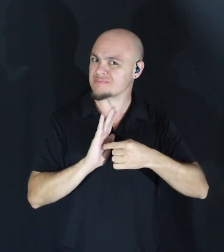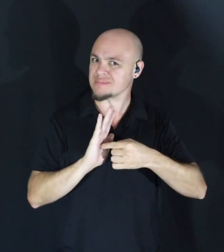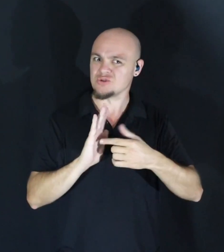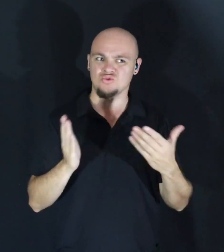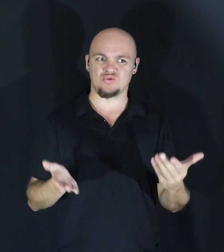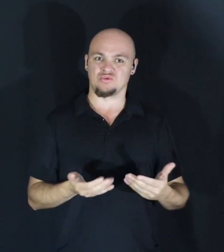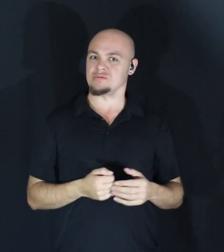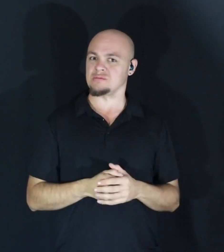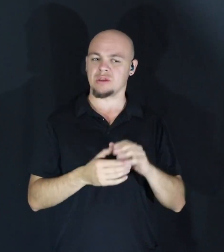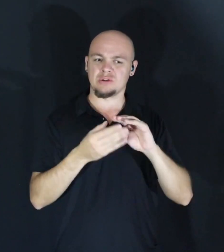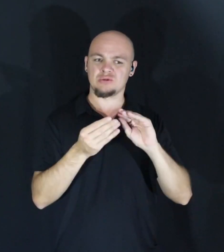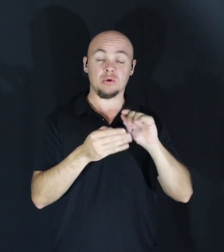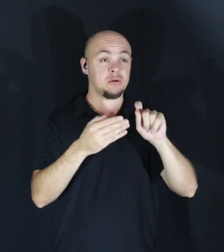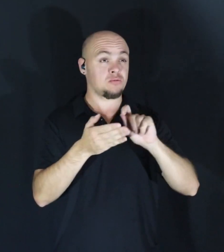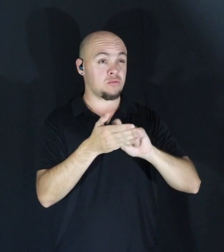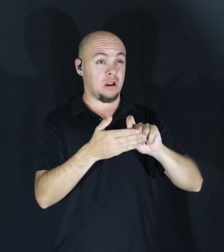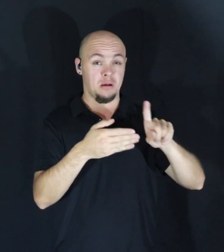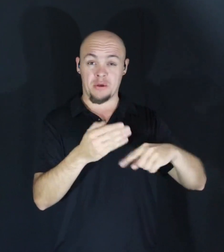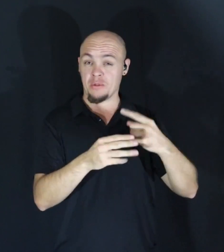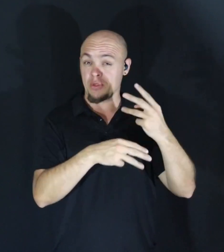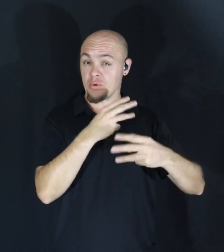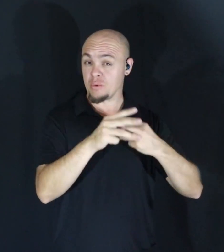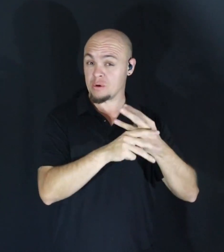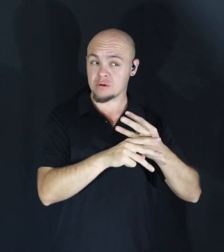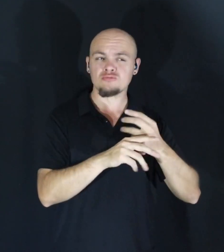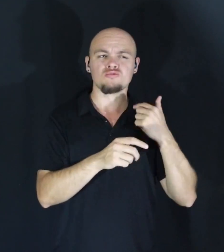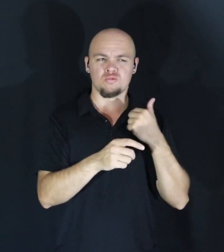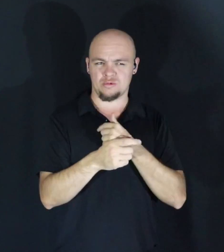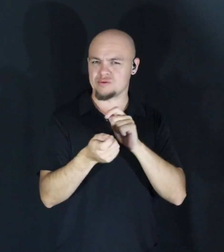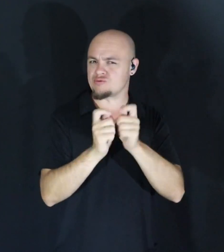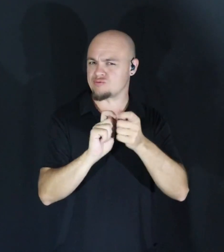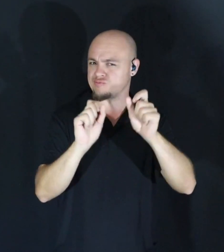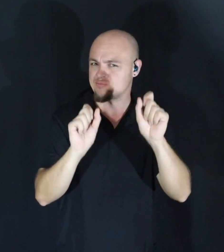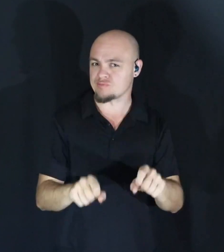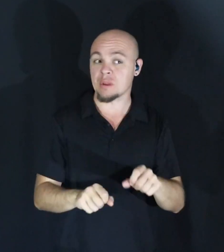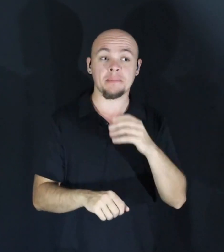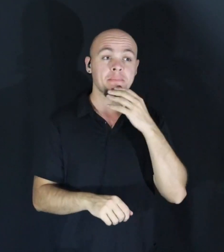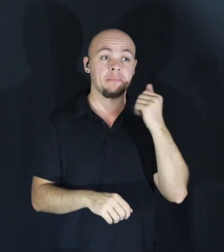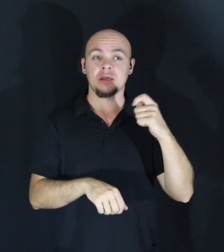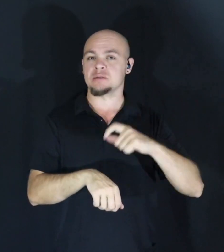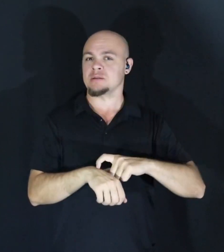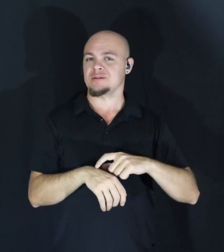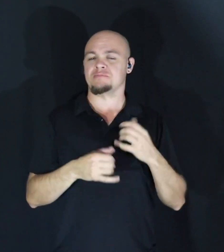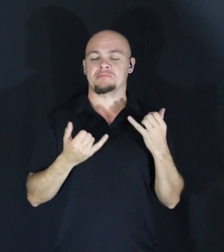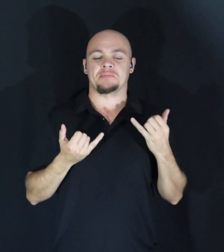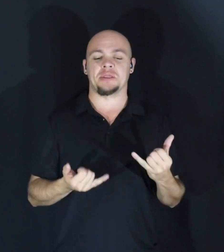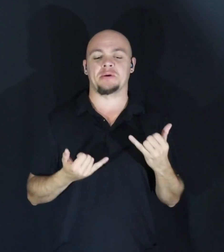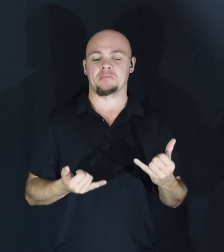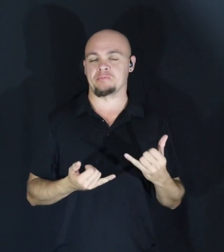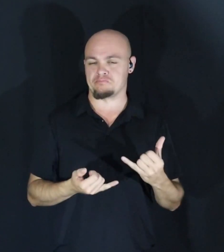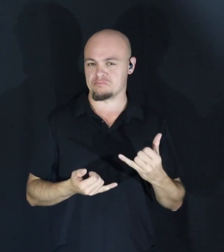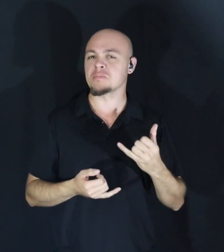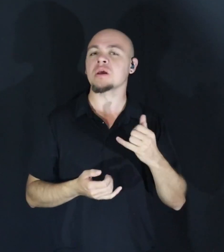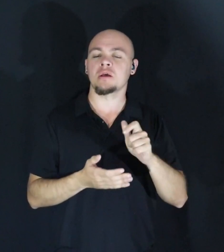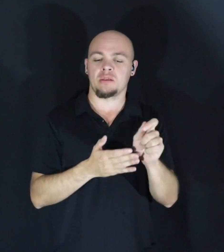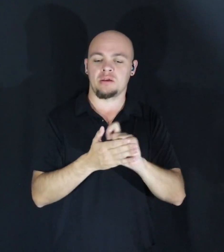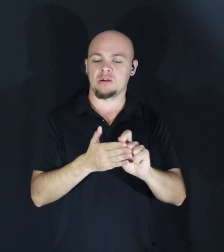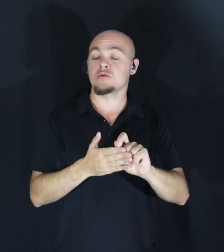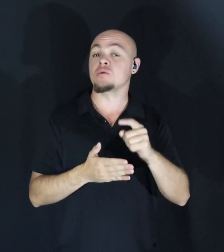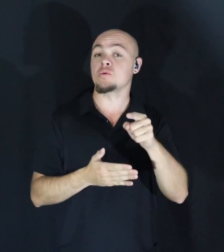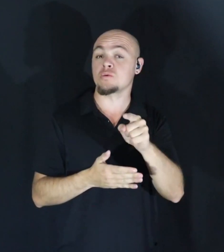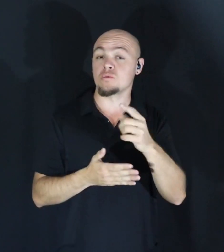stories that are written about the world. And there has never been a better time than now to create the literature that